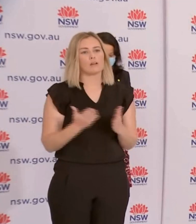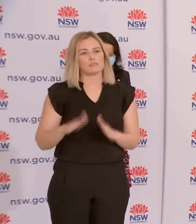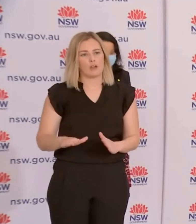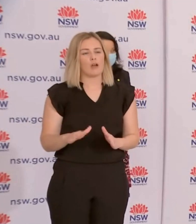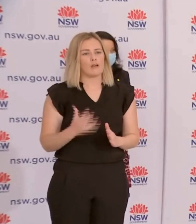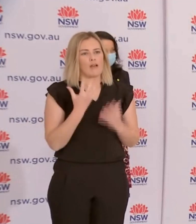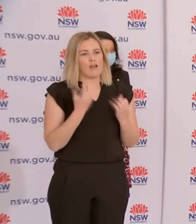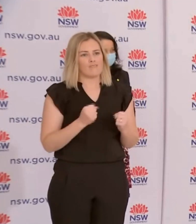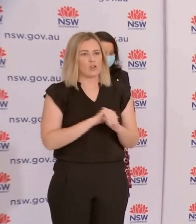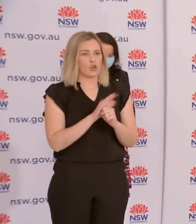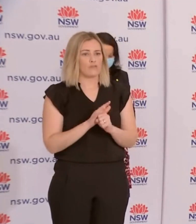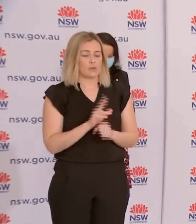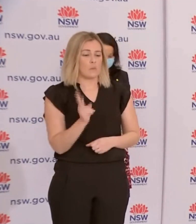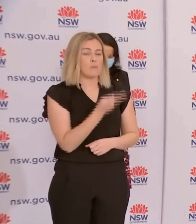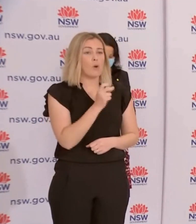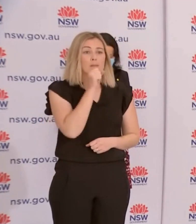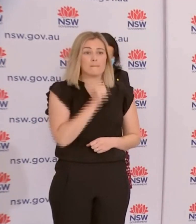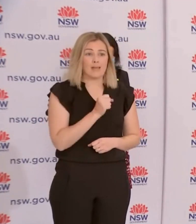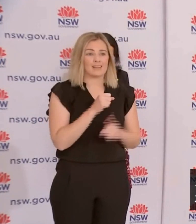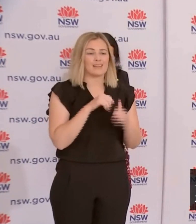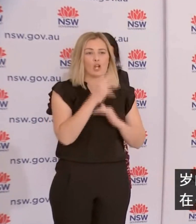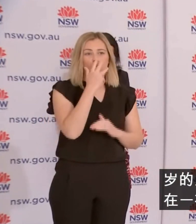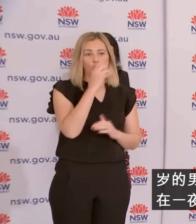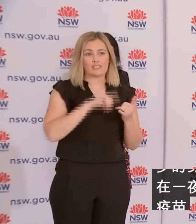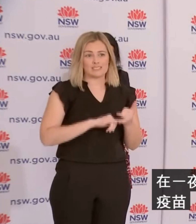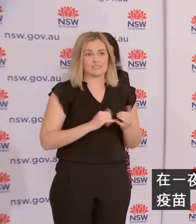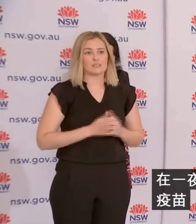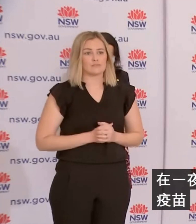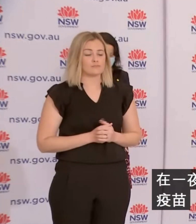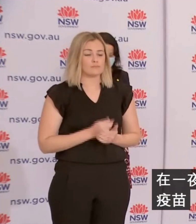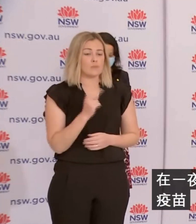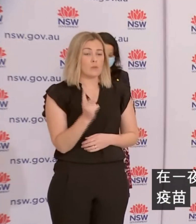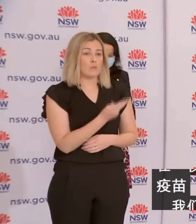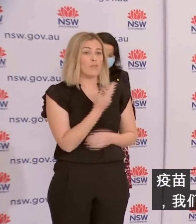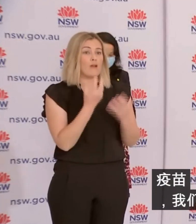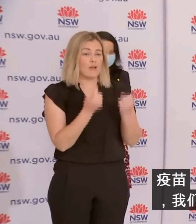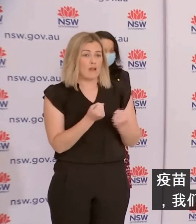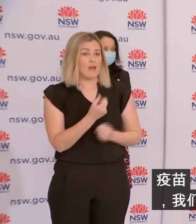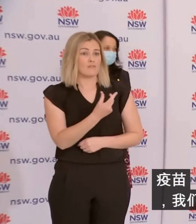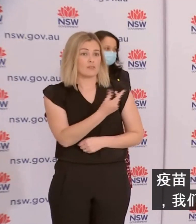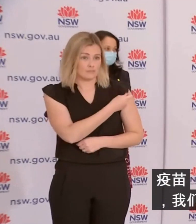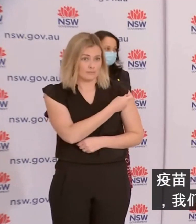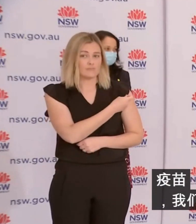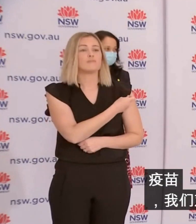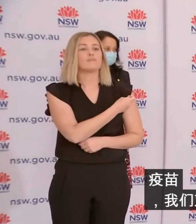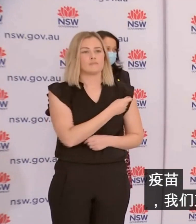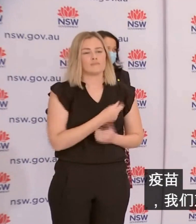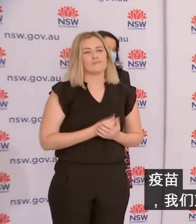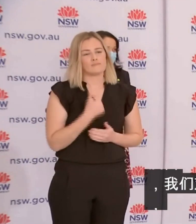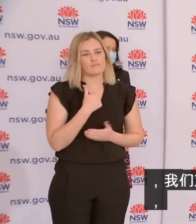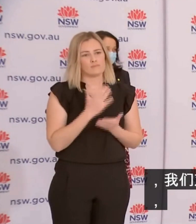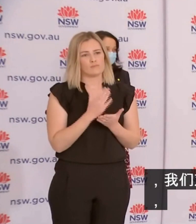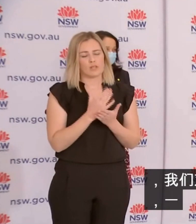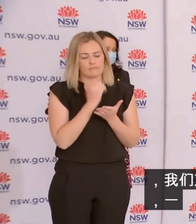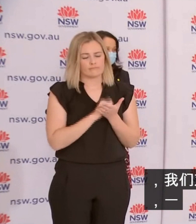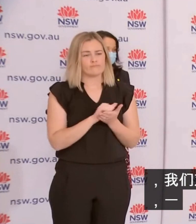COVID, both men in their 90s. Both had a level of vaccination, and our deepest sympathy and condolences